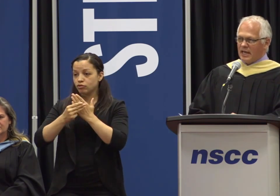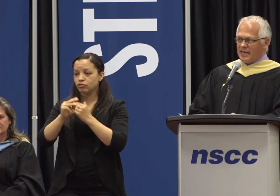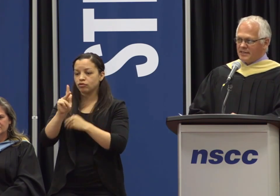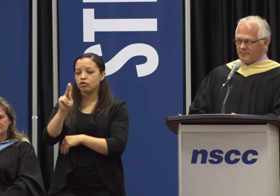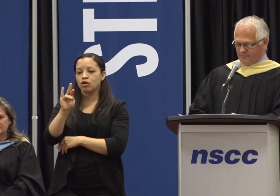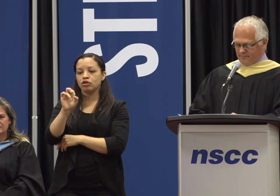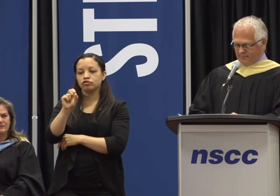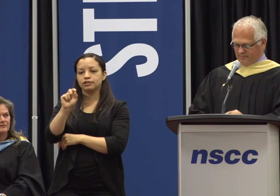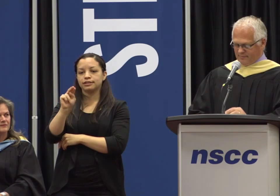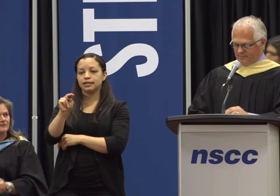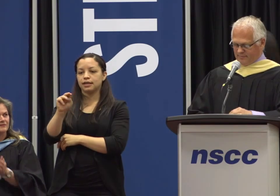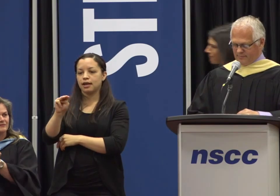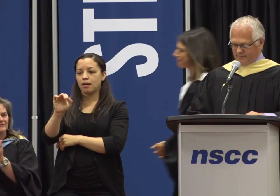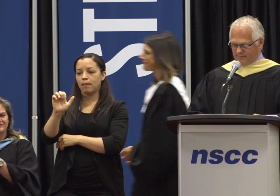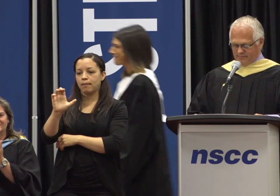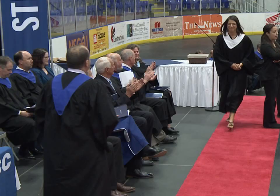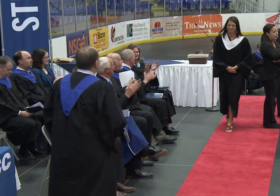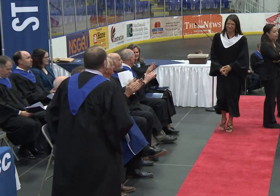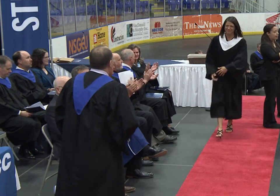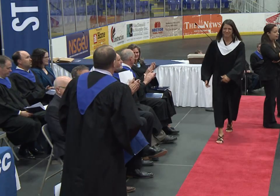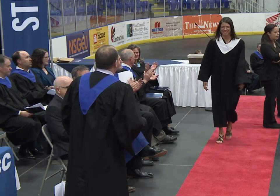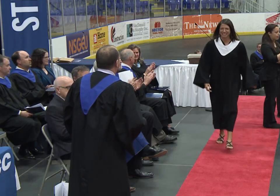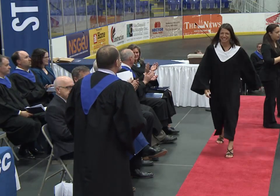Kristen McLean.